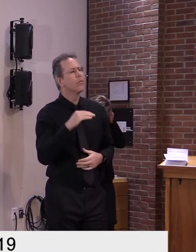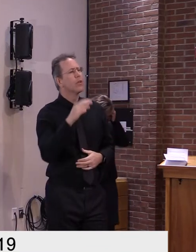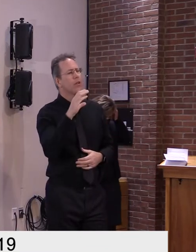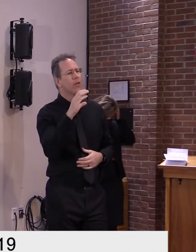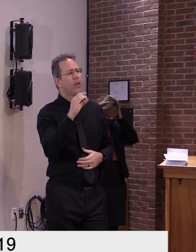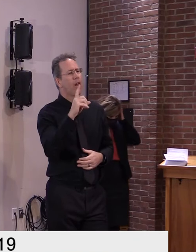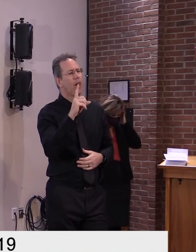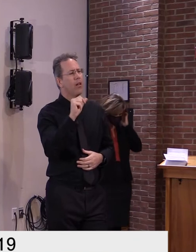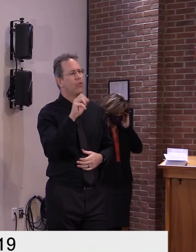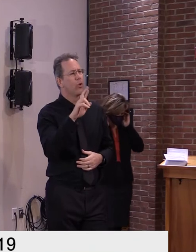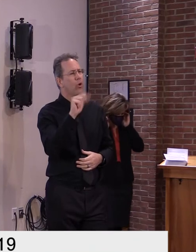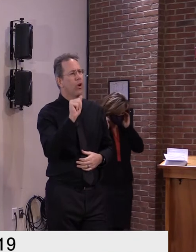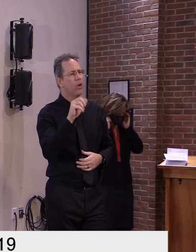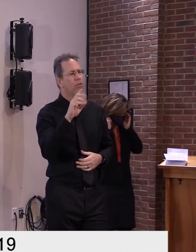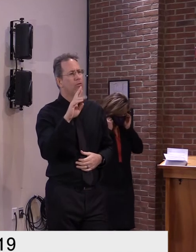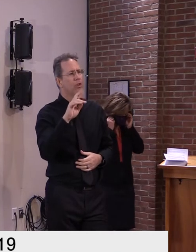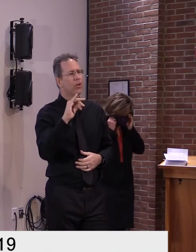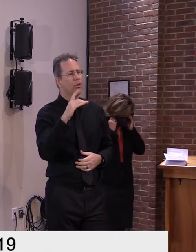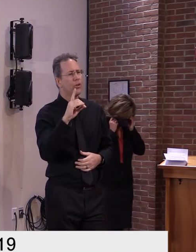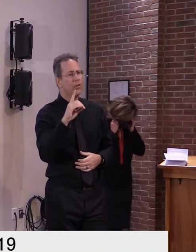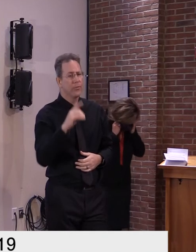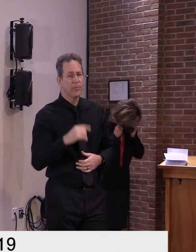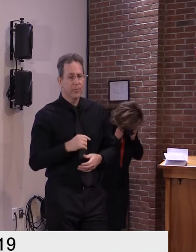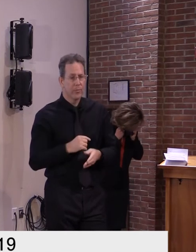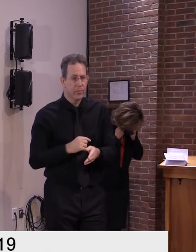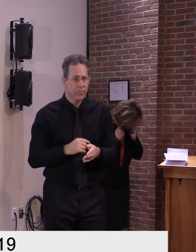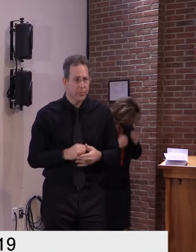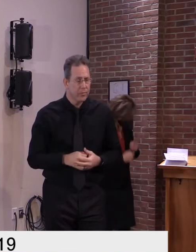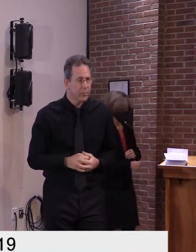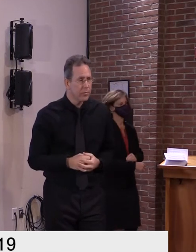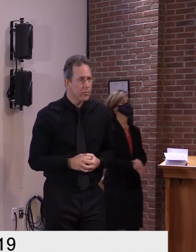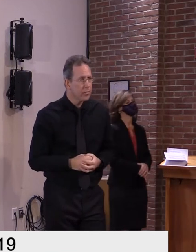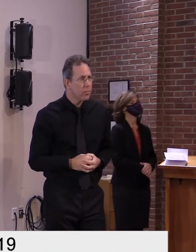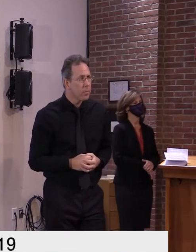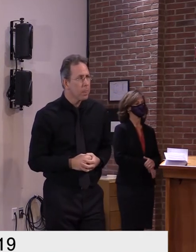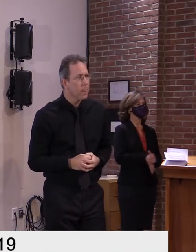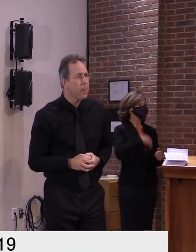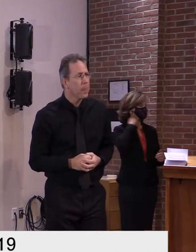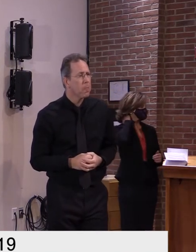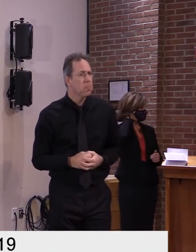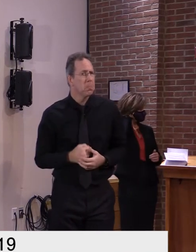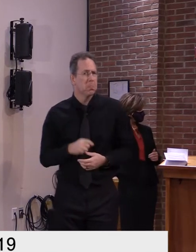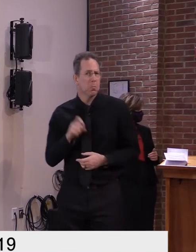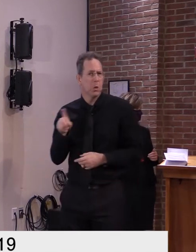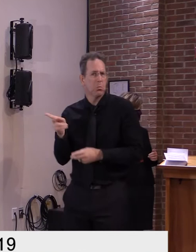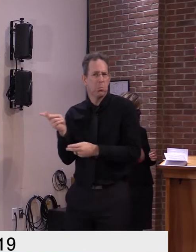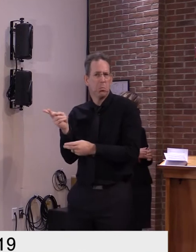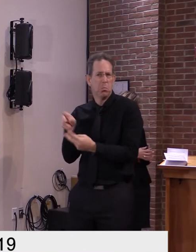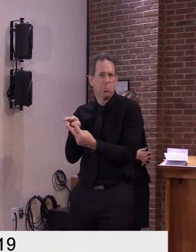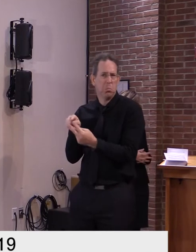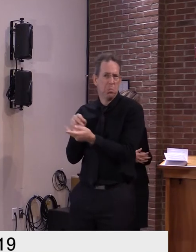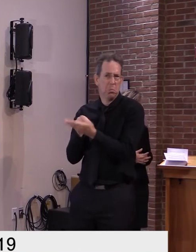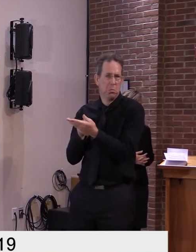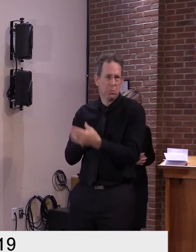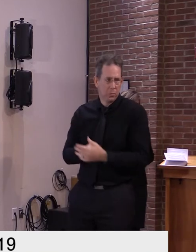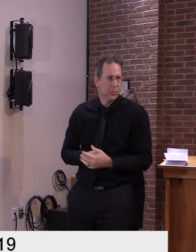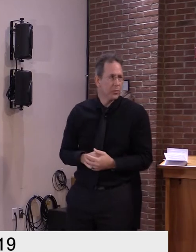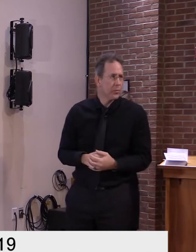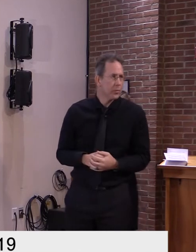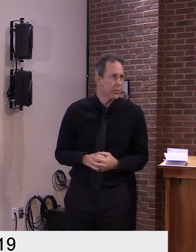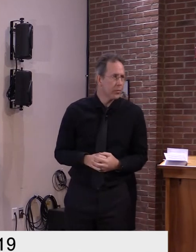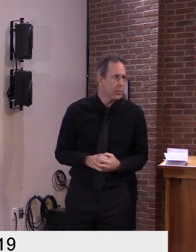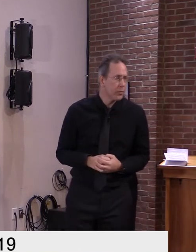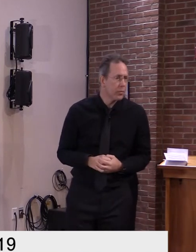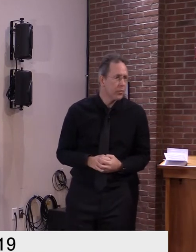Yes, thank you, good afternoon. This perhaps for either Dr. Levine or Secretary Smith. I'm just curious how productive